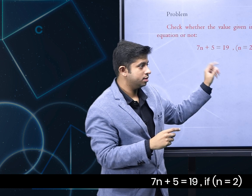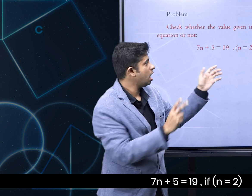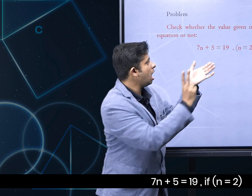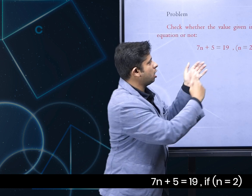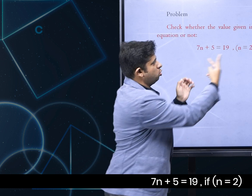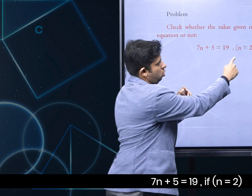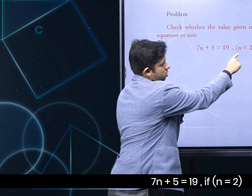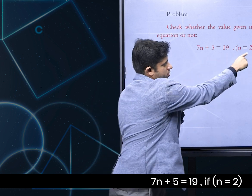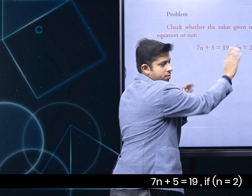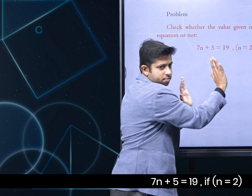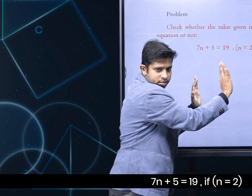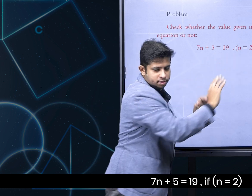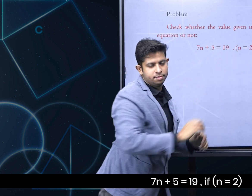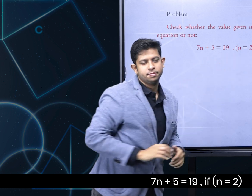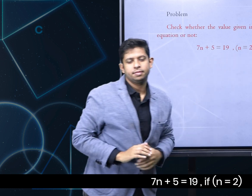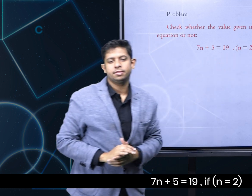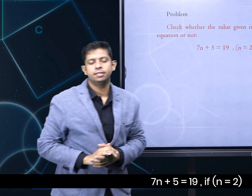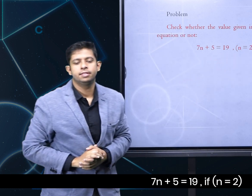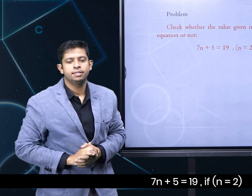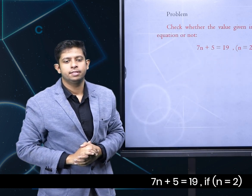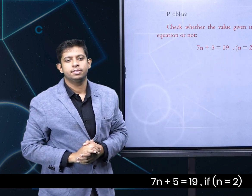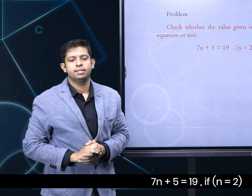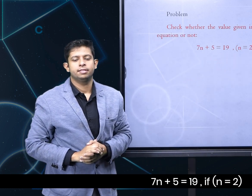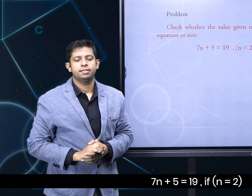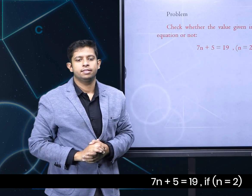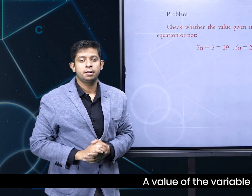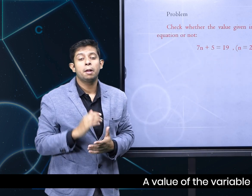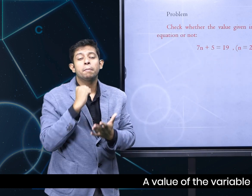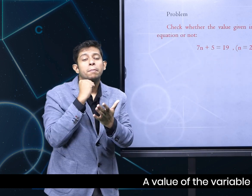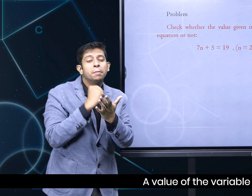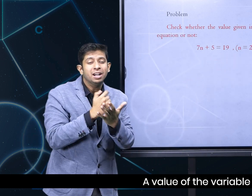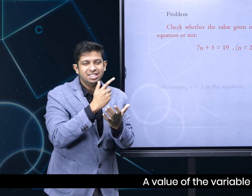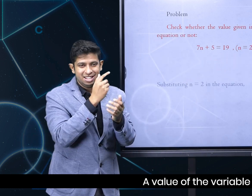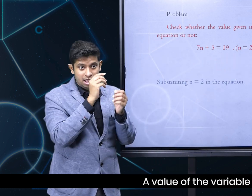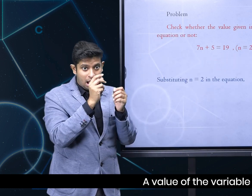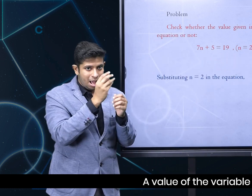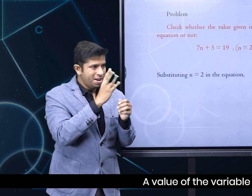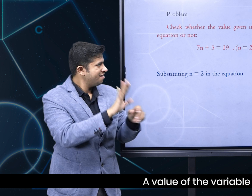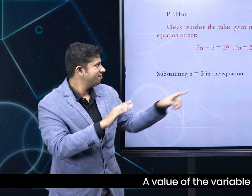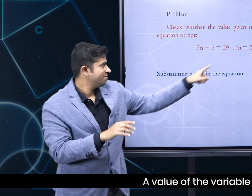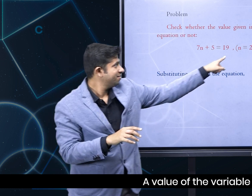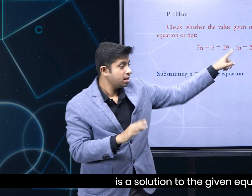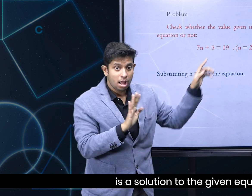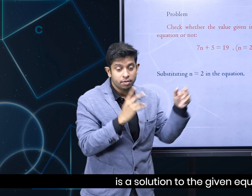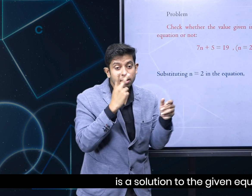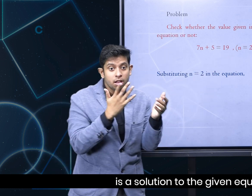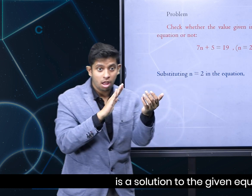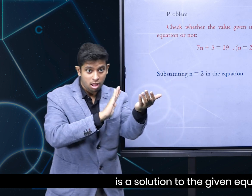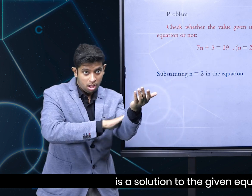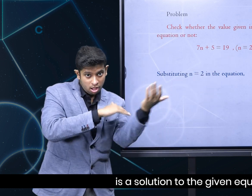7n plus 5 is equal to 19 if n is equal to 2. A value of the variable is a solution to the given